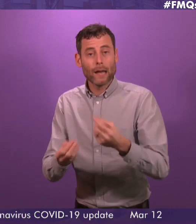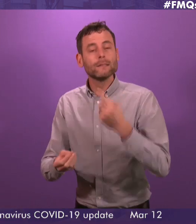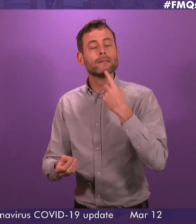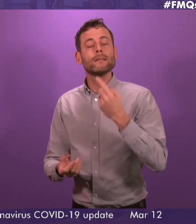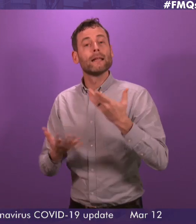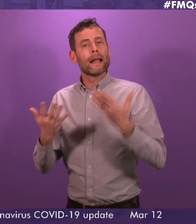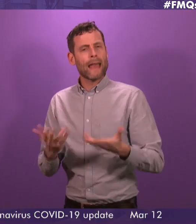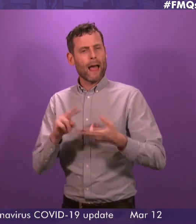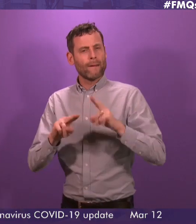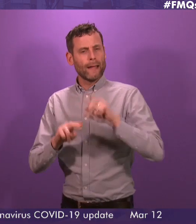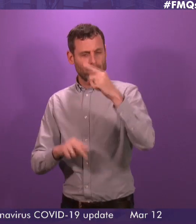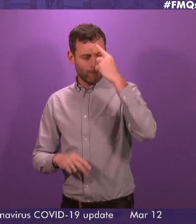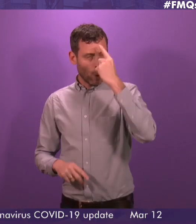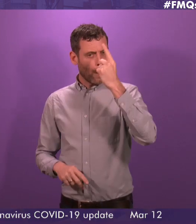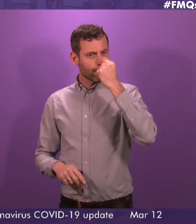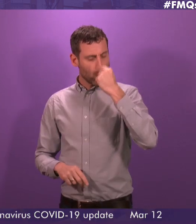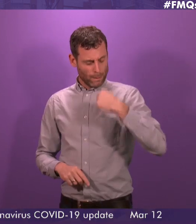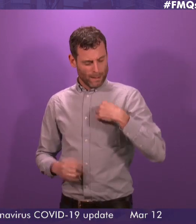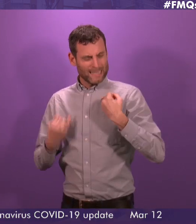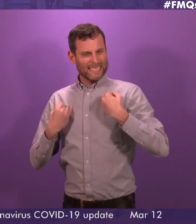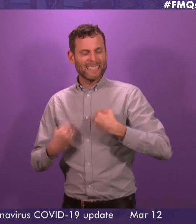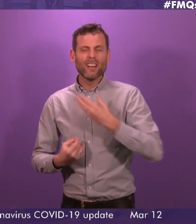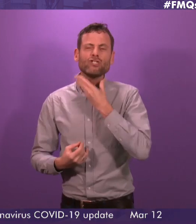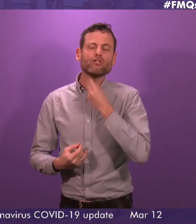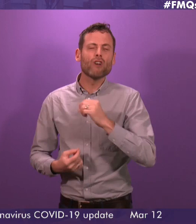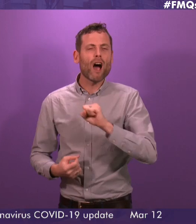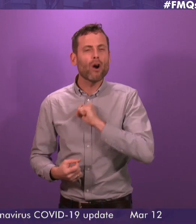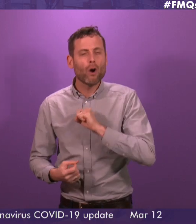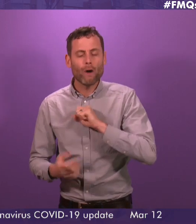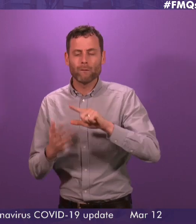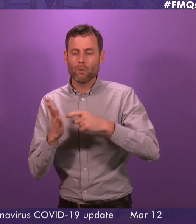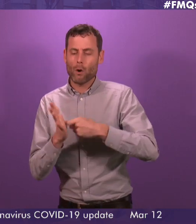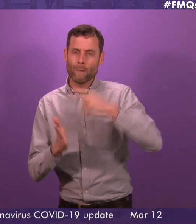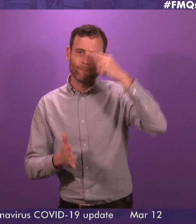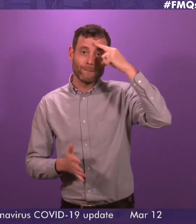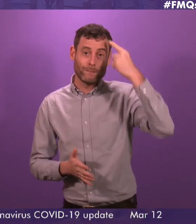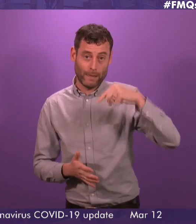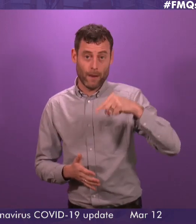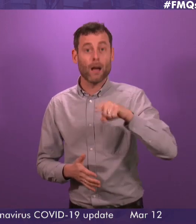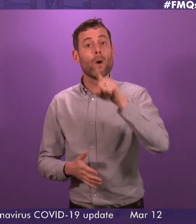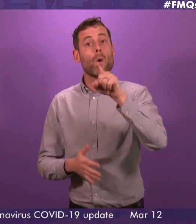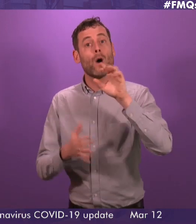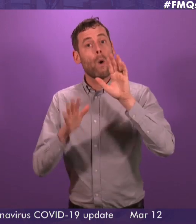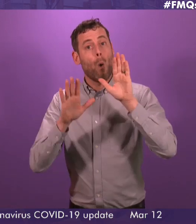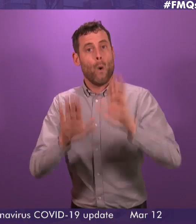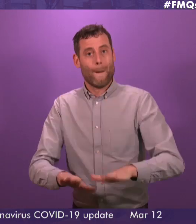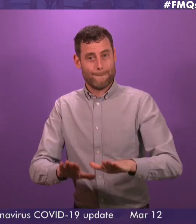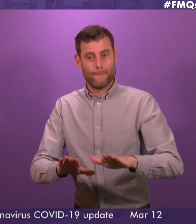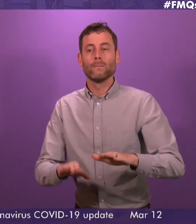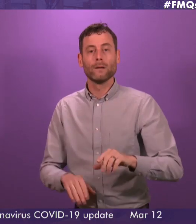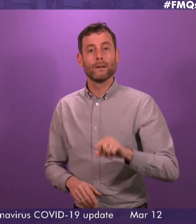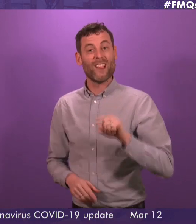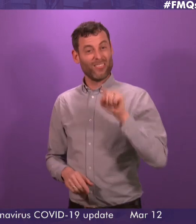symptoms indicative, and I've described those as a persistent dry cough or a fever, I'm asking people to stay at home. That is